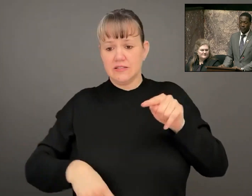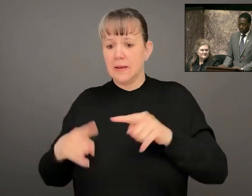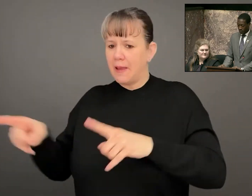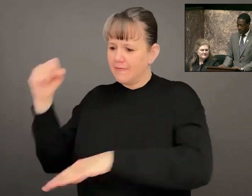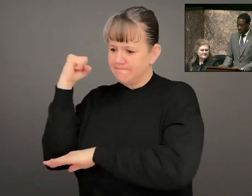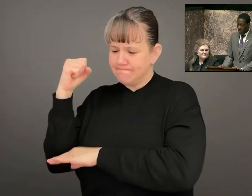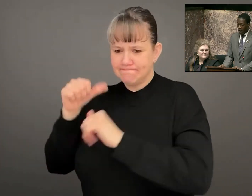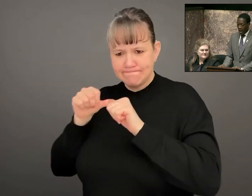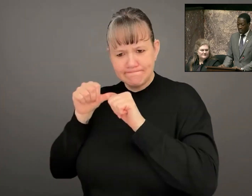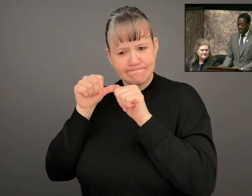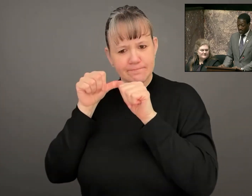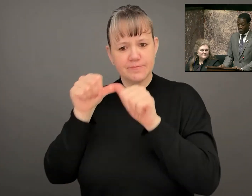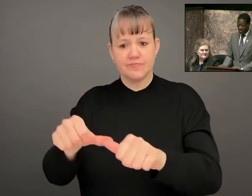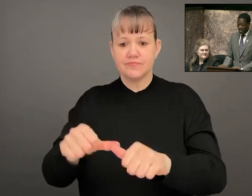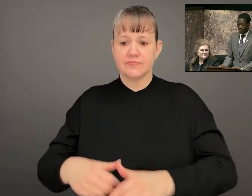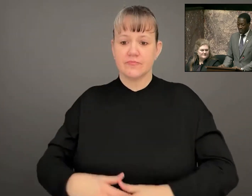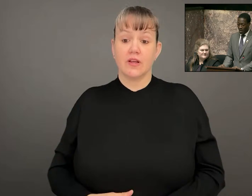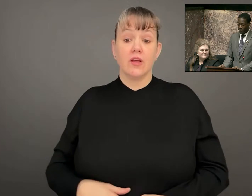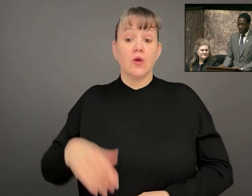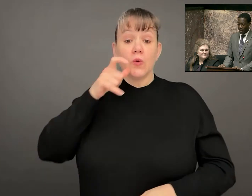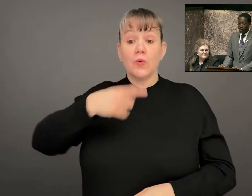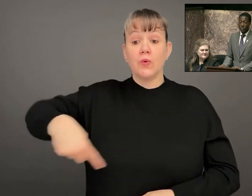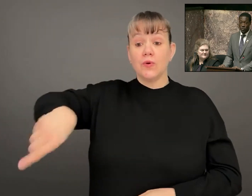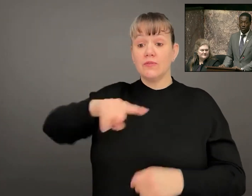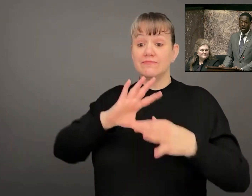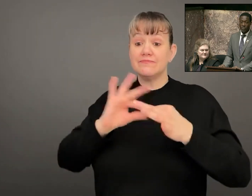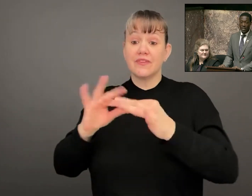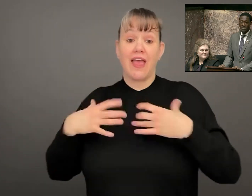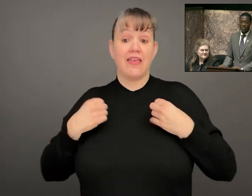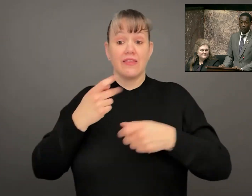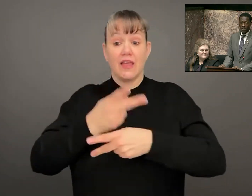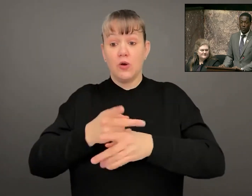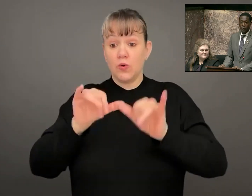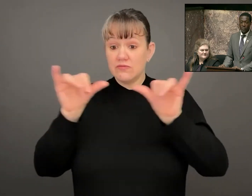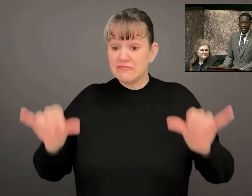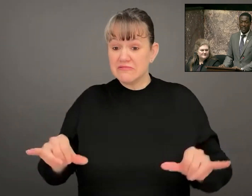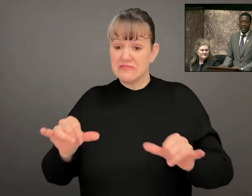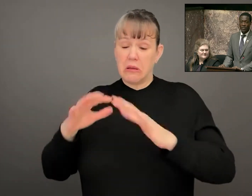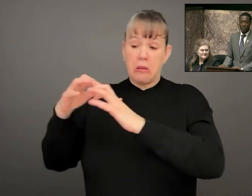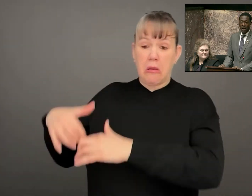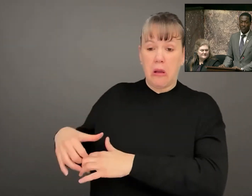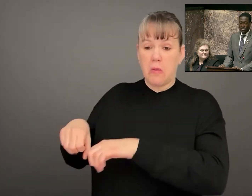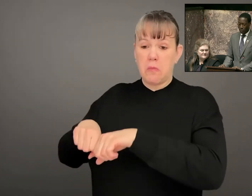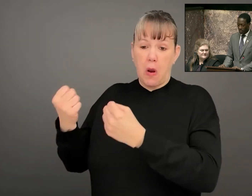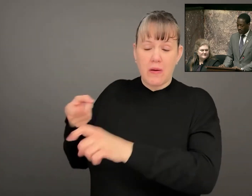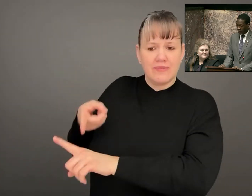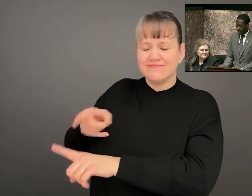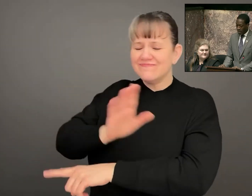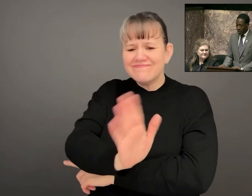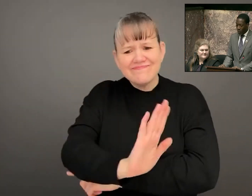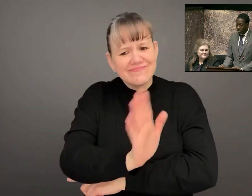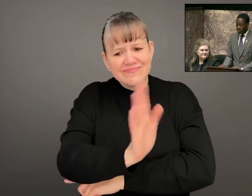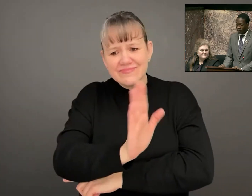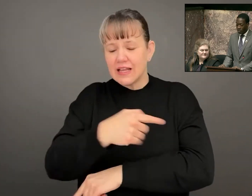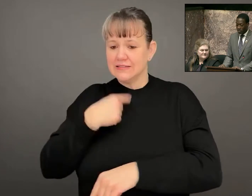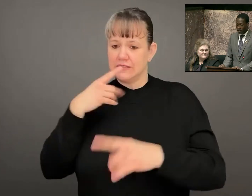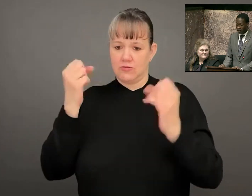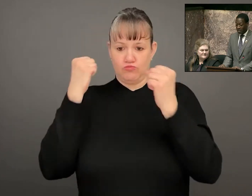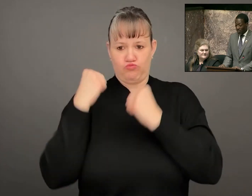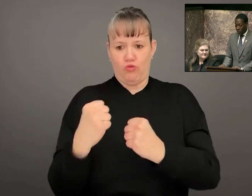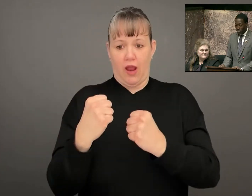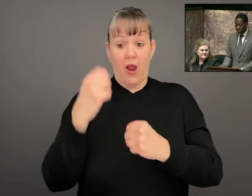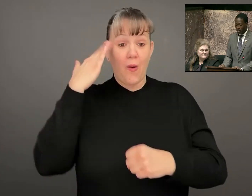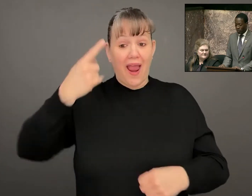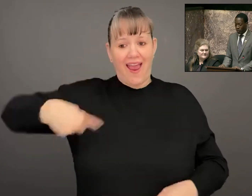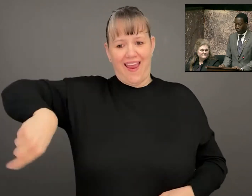broken, I say to them, it is strong because of the people who dedicate their lives to it. Whether it's the nurse in